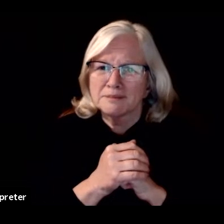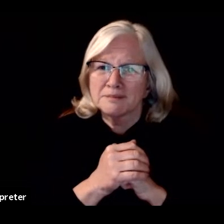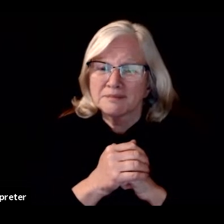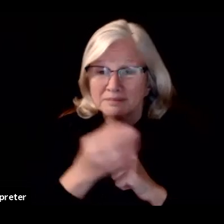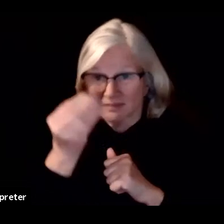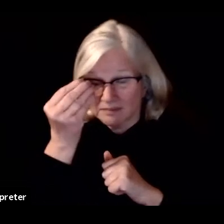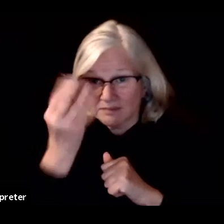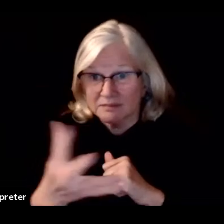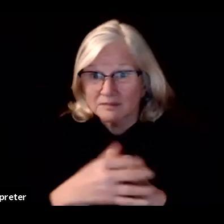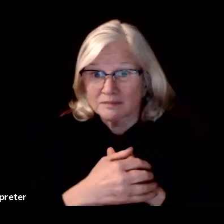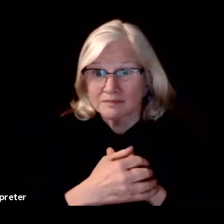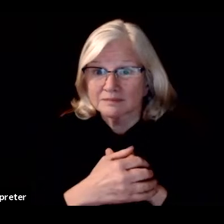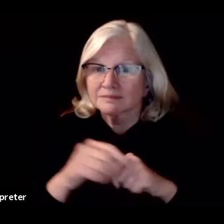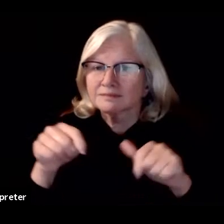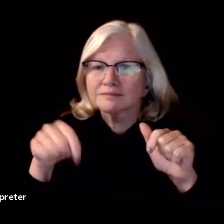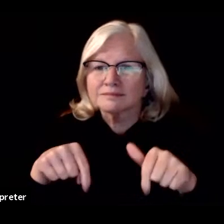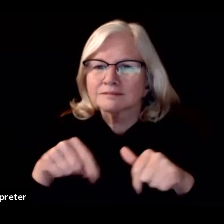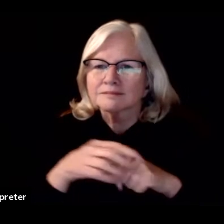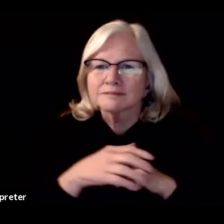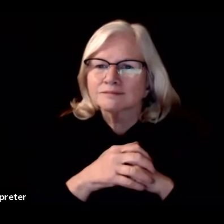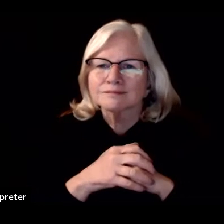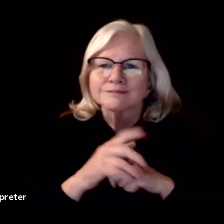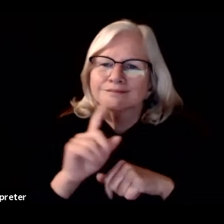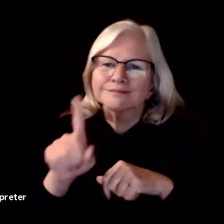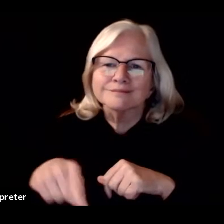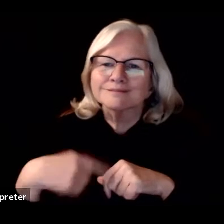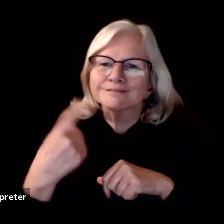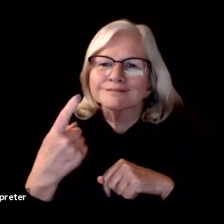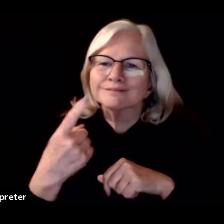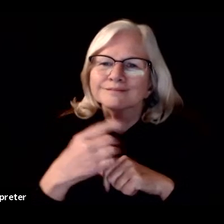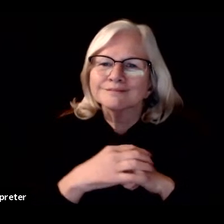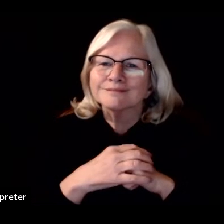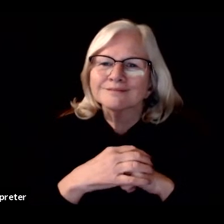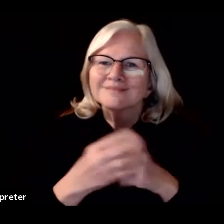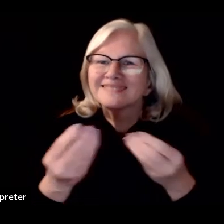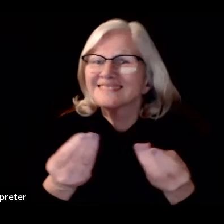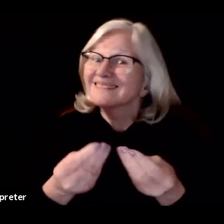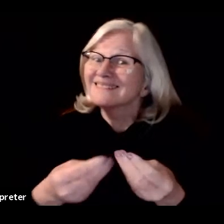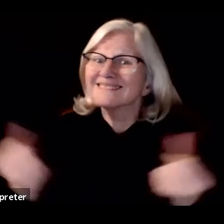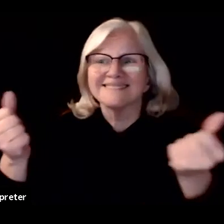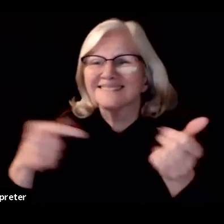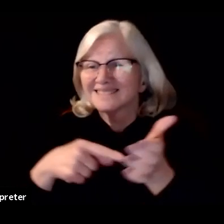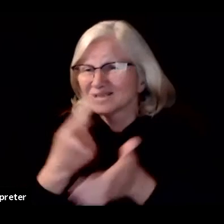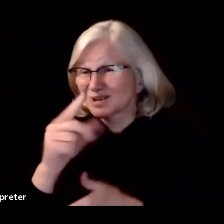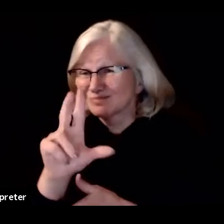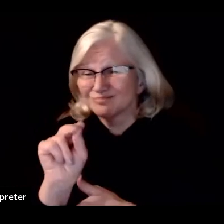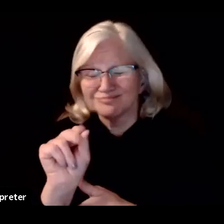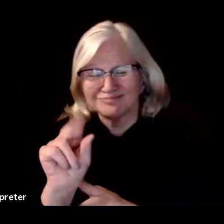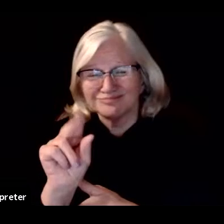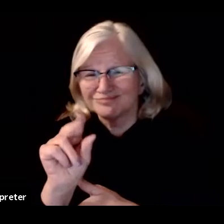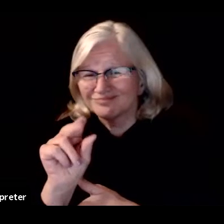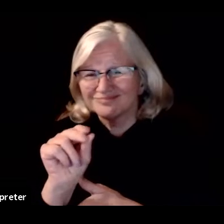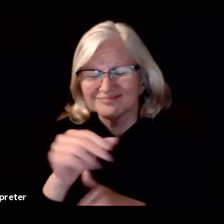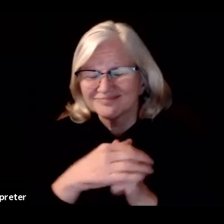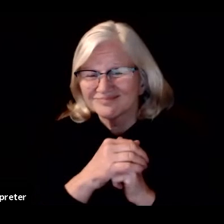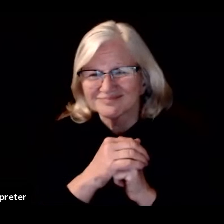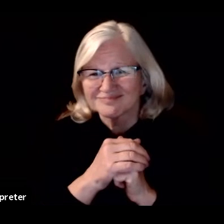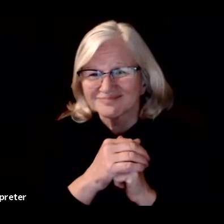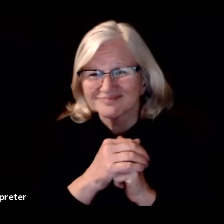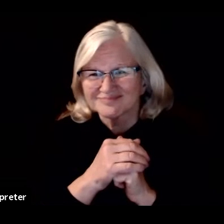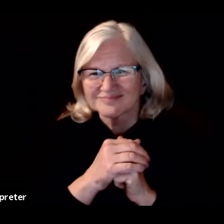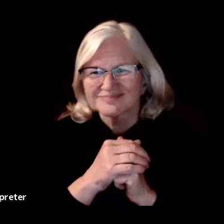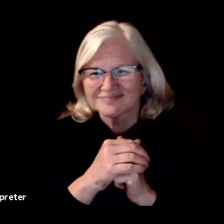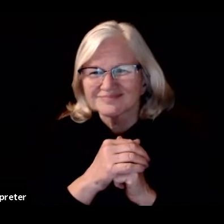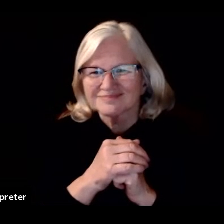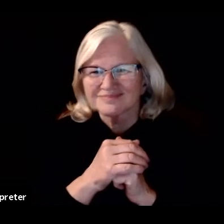some pent-up demand that you can solve one time. We've seen testing numbers increase week over week over week at